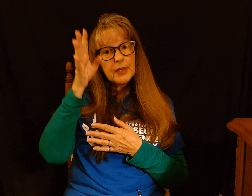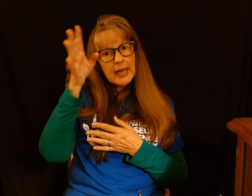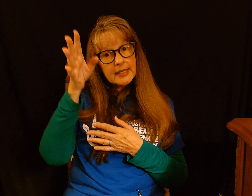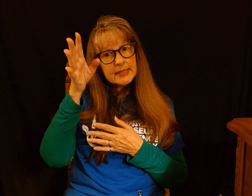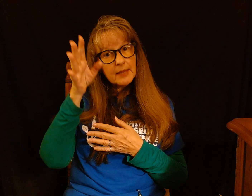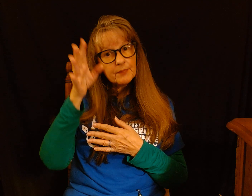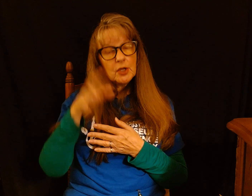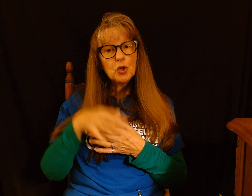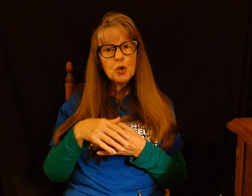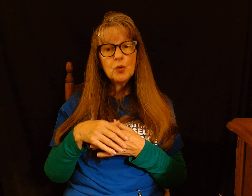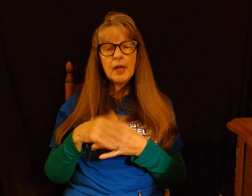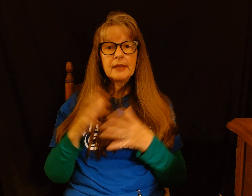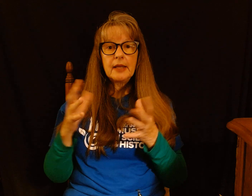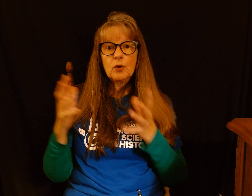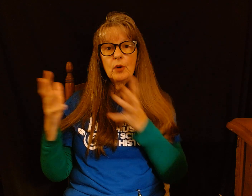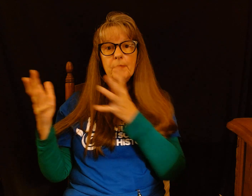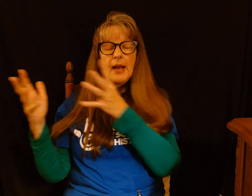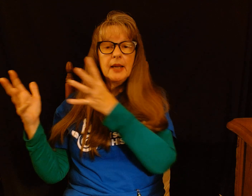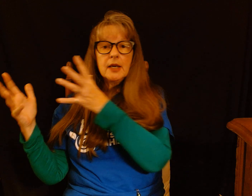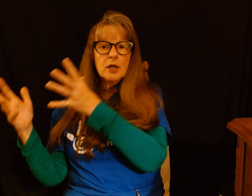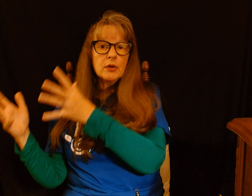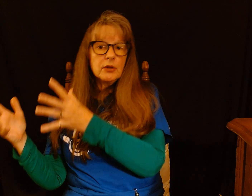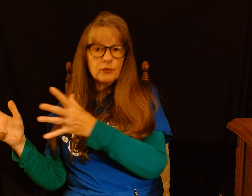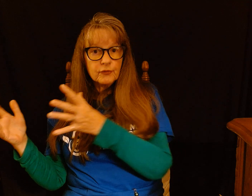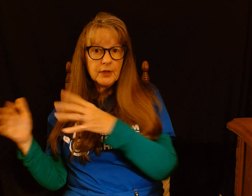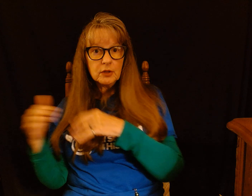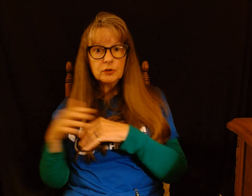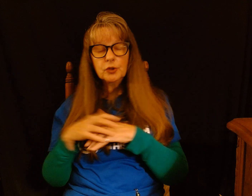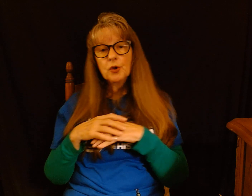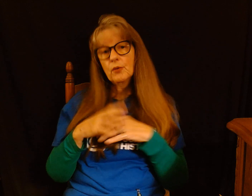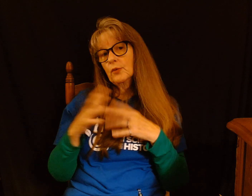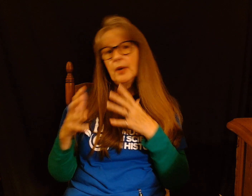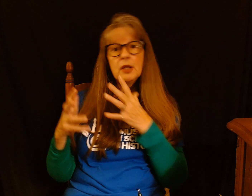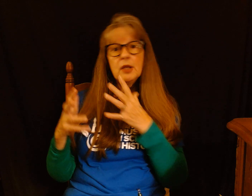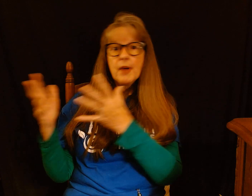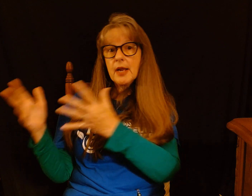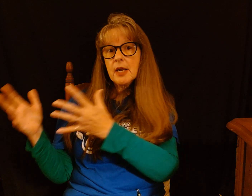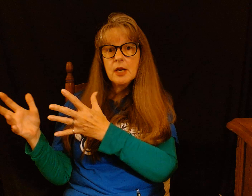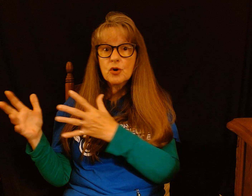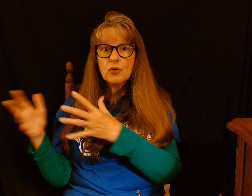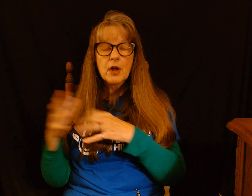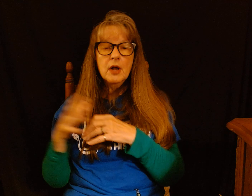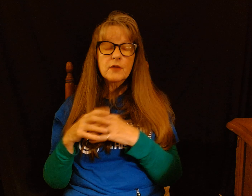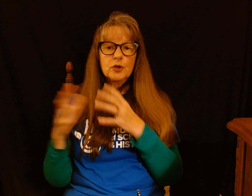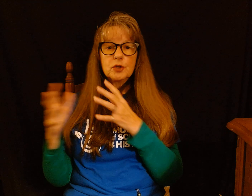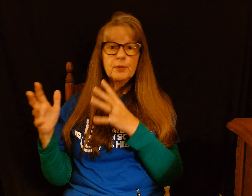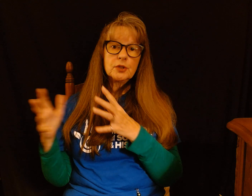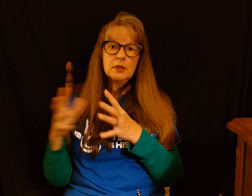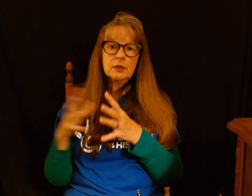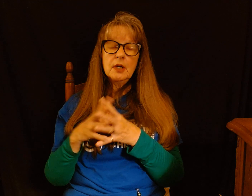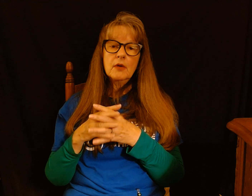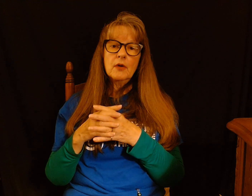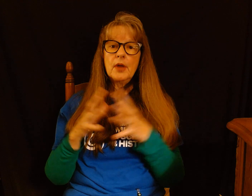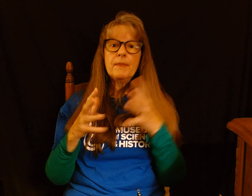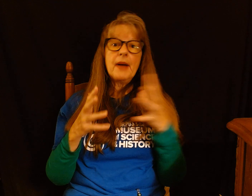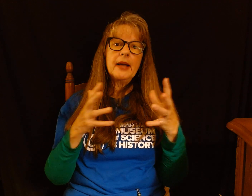created something new, like they are a pioneer in their field, or the radio pioneer, first person, or they